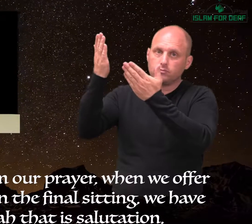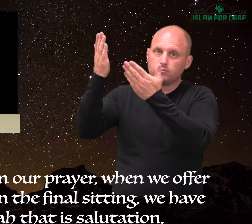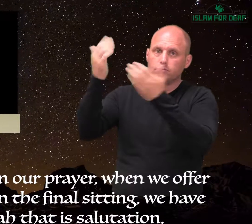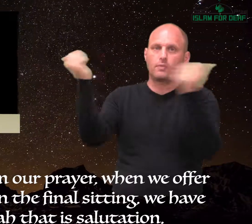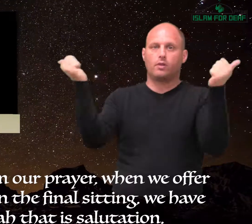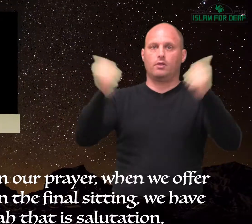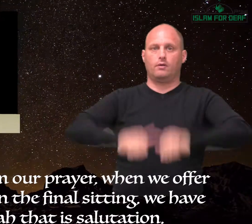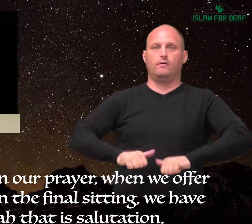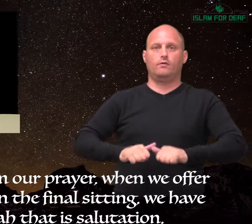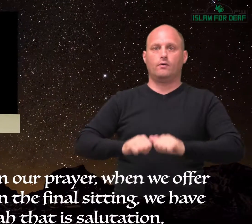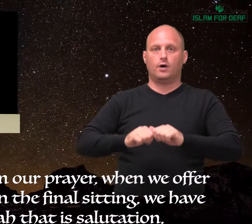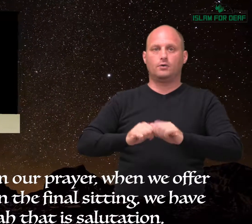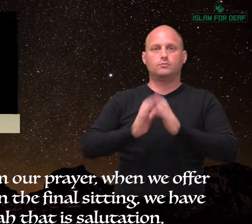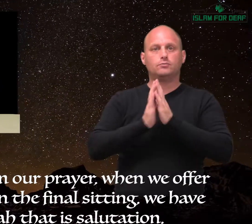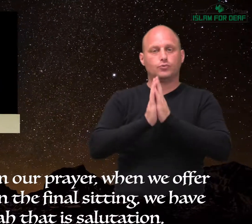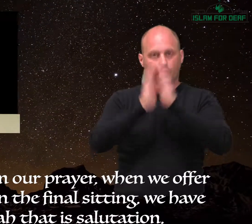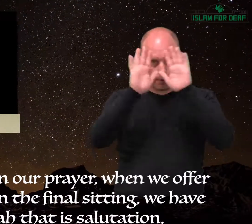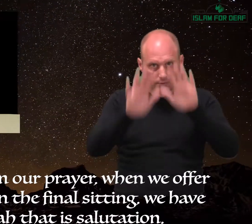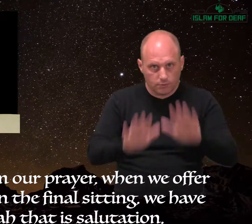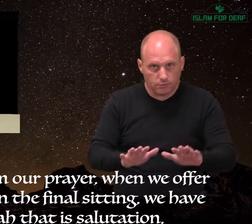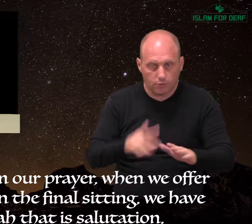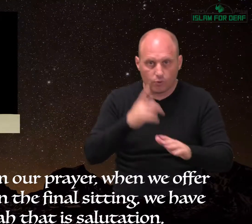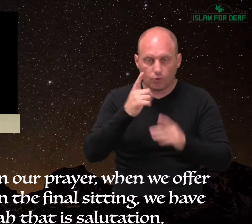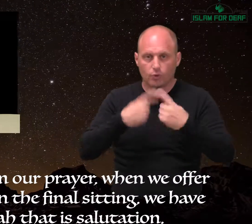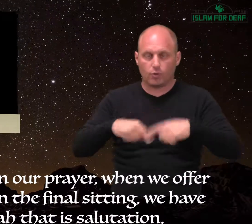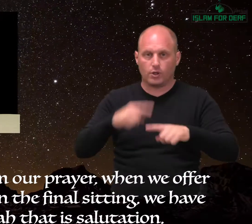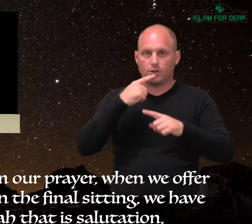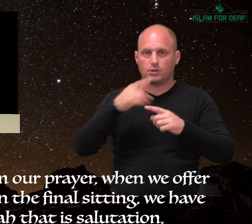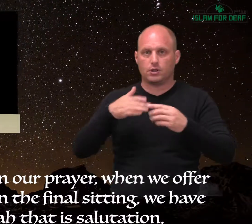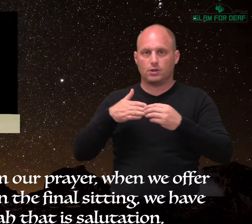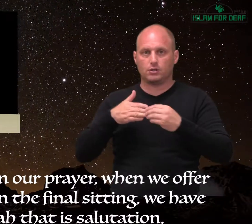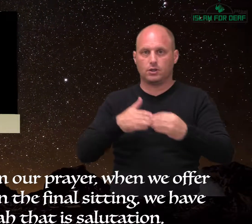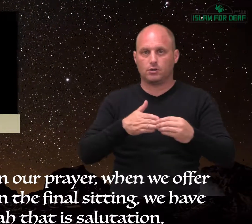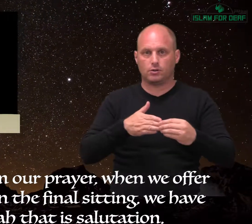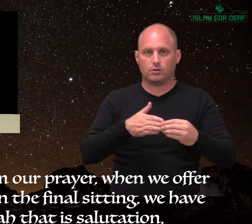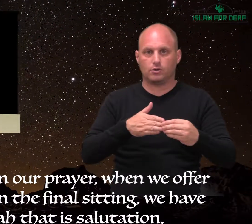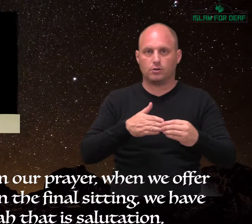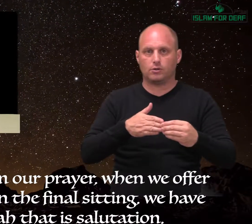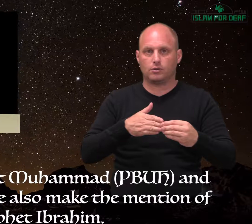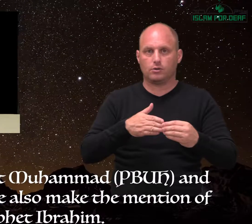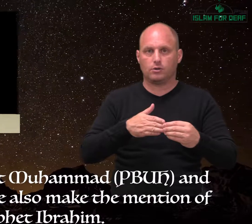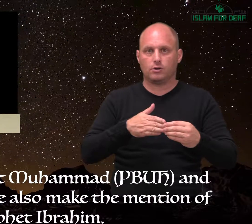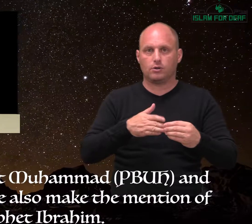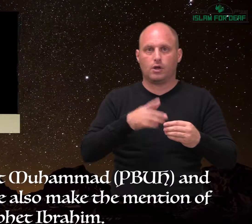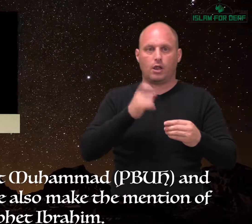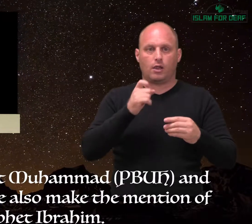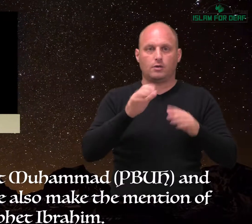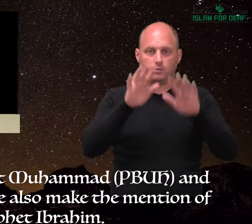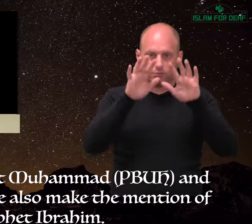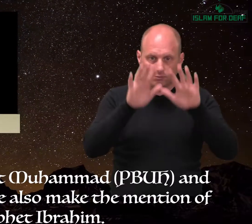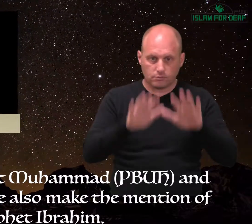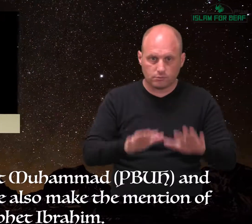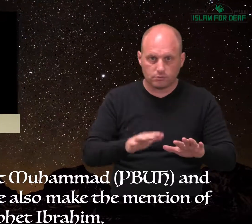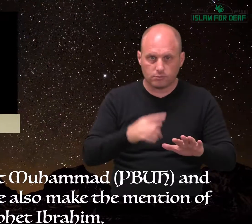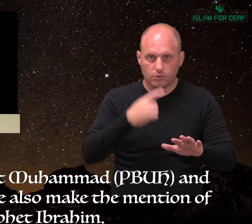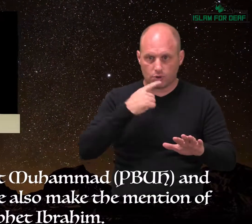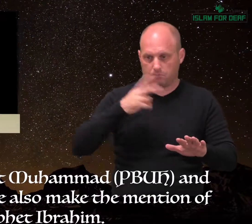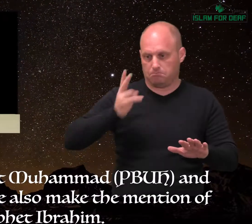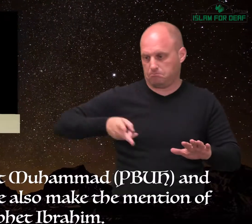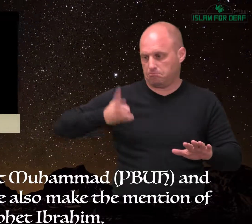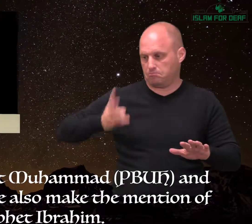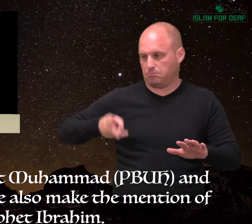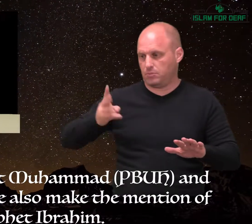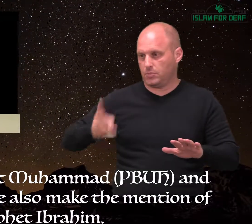we have to read this, that is called Salah, that is salutation upon. We send salutation upon